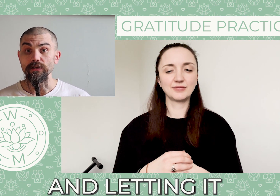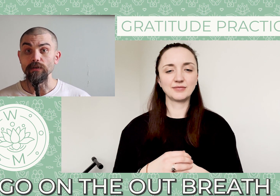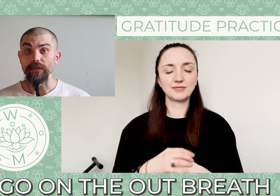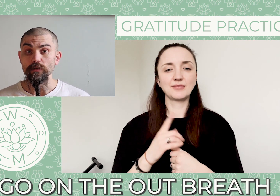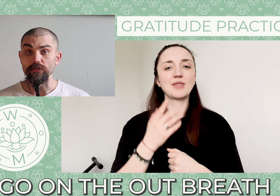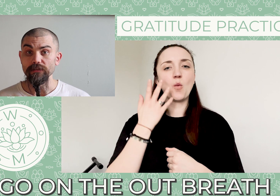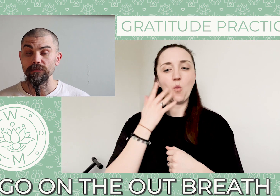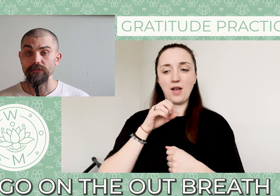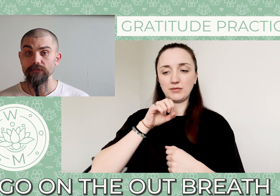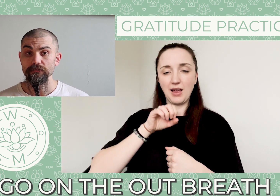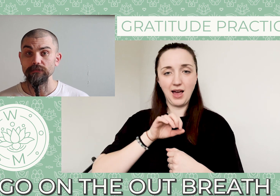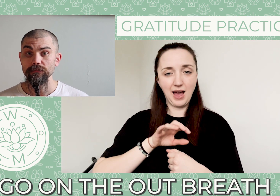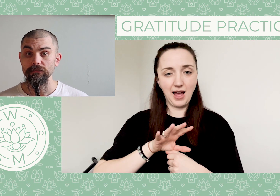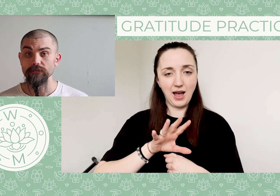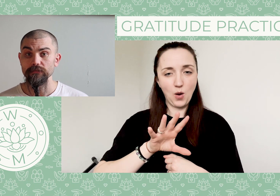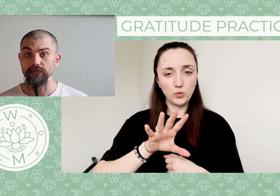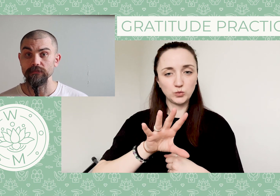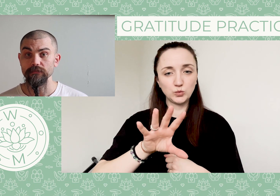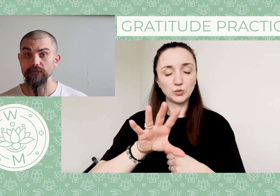And letting it go on the out-breath.